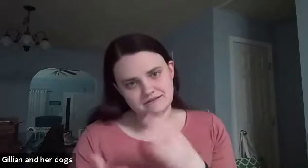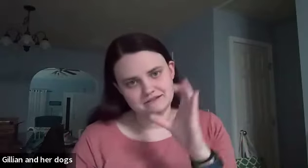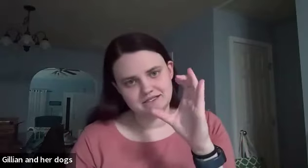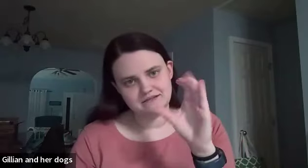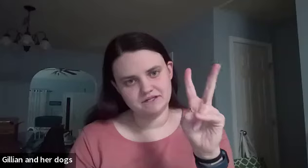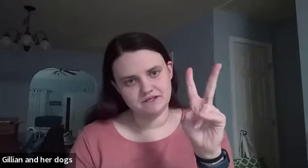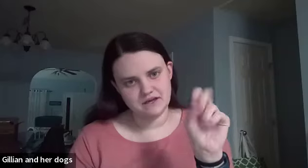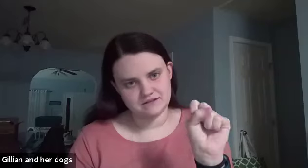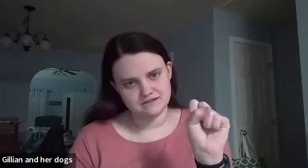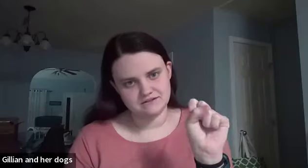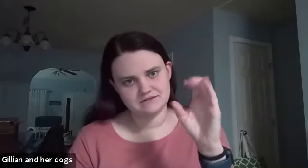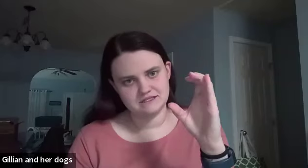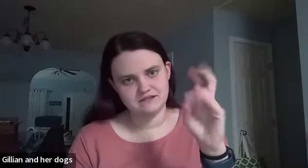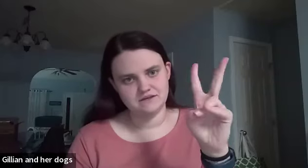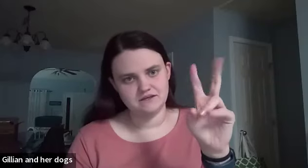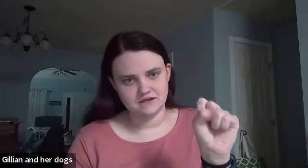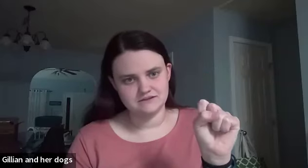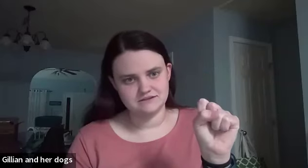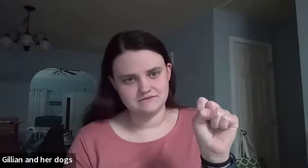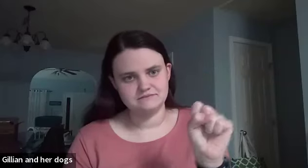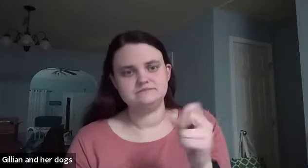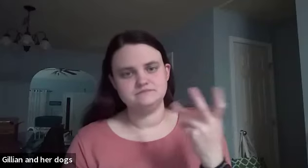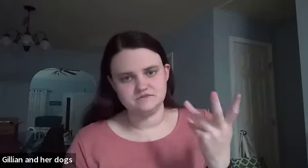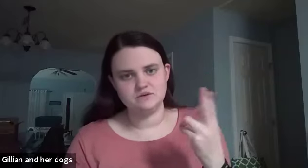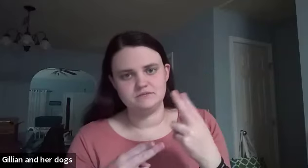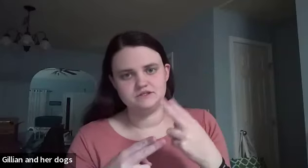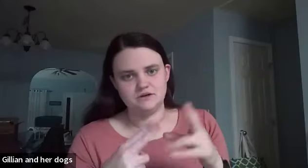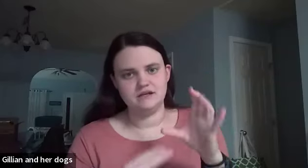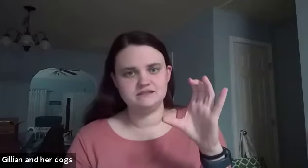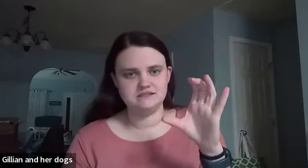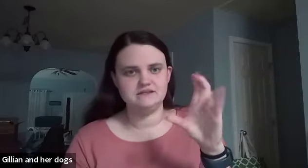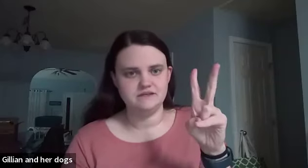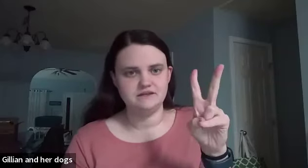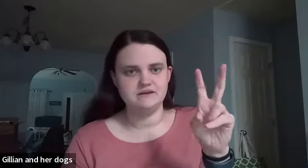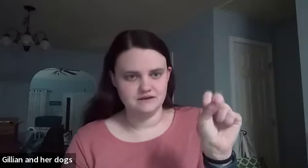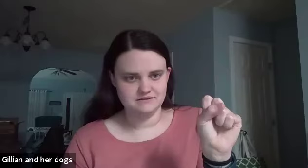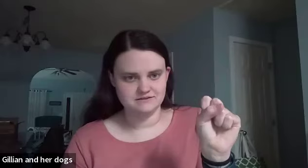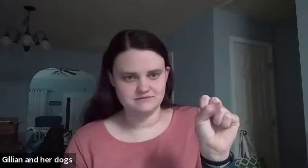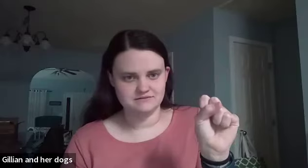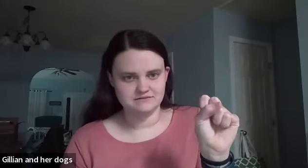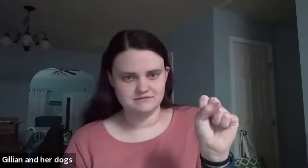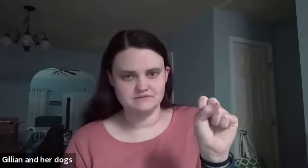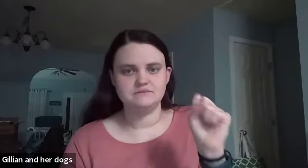easy. CVS. CVS. So it can be shorthand, CVS.